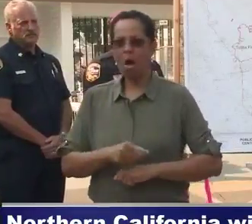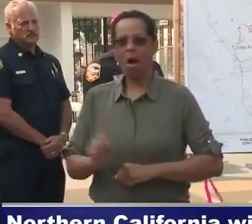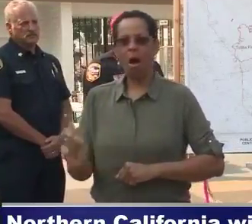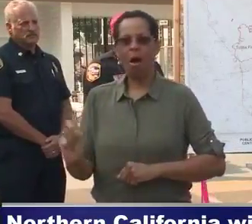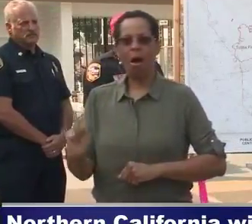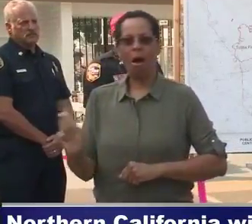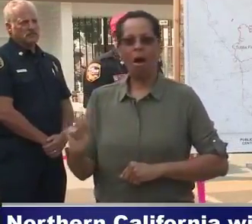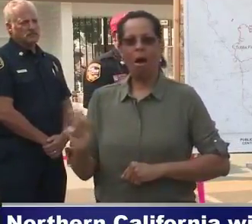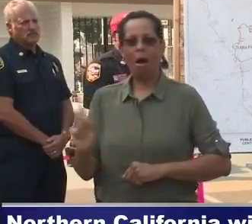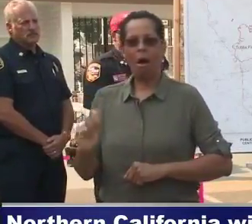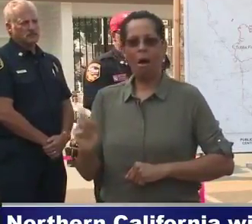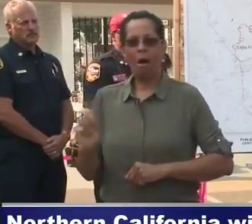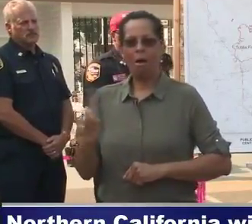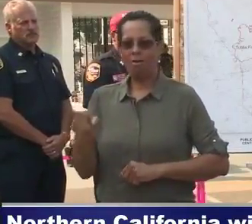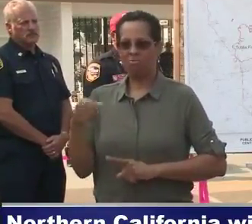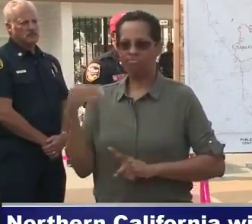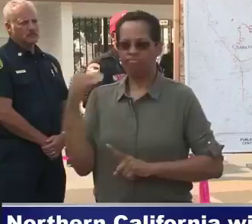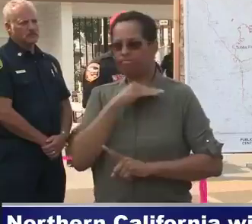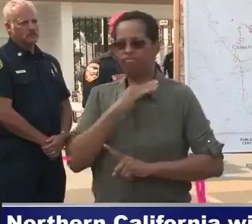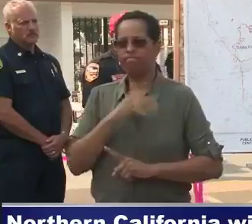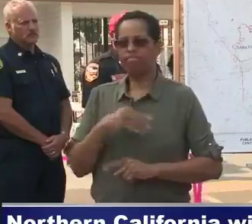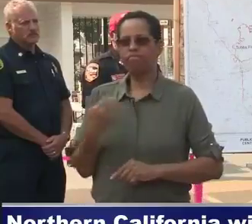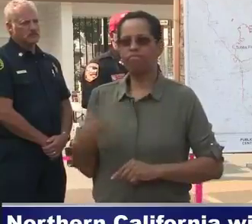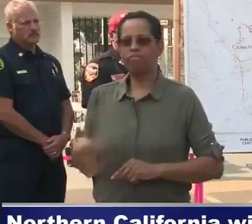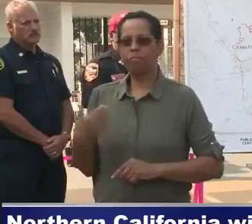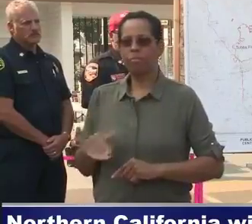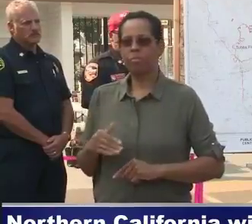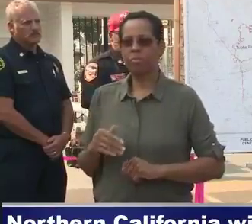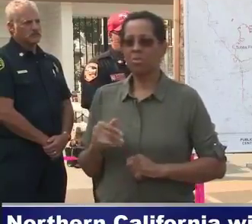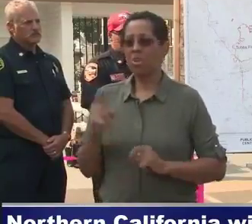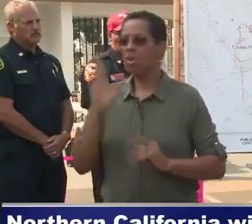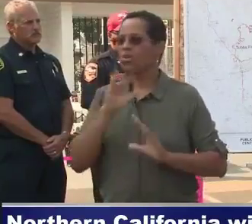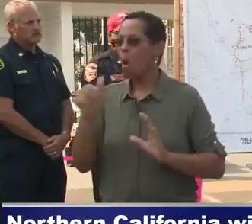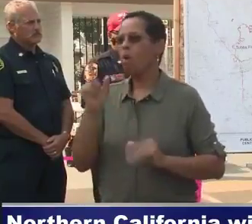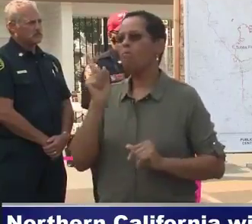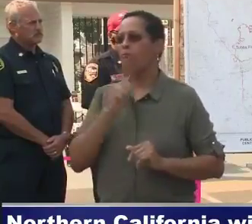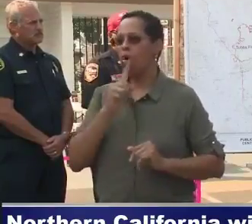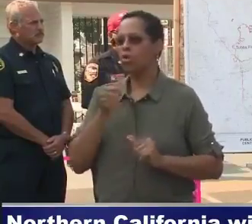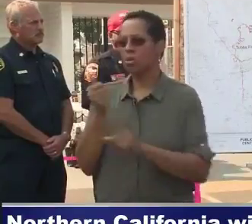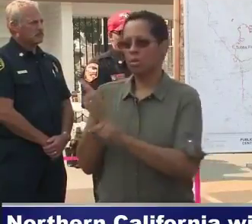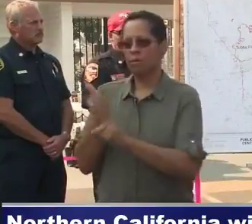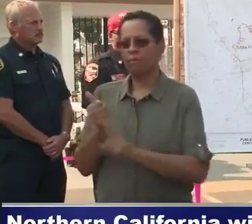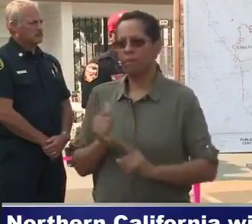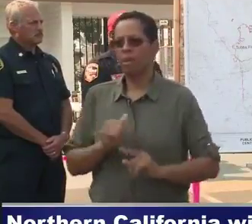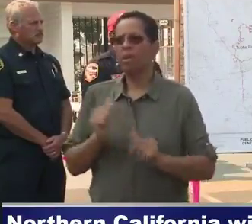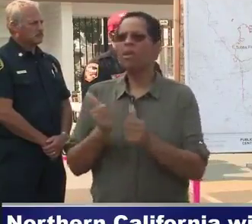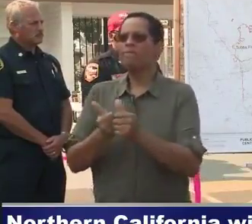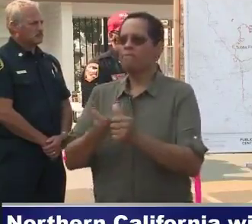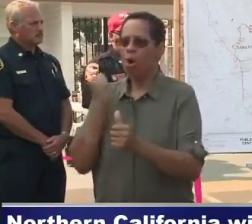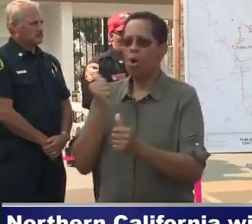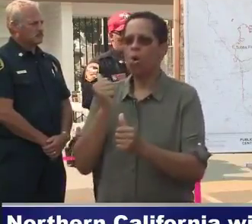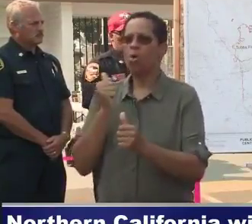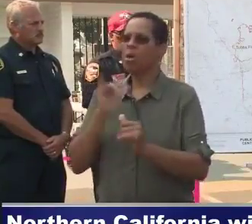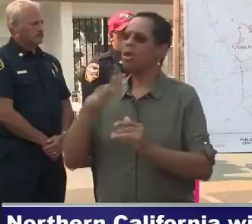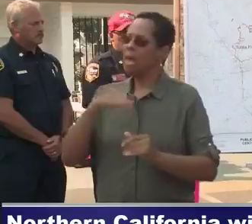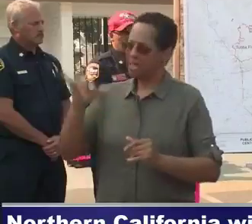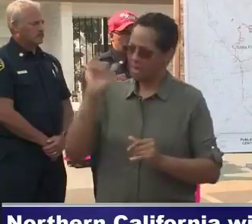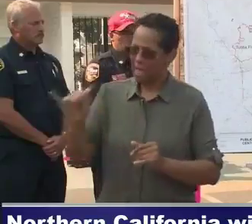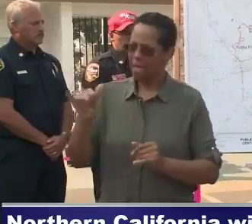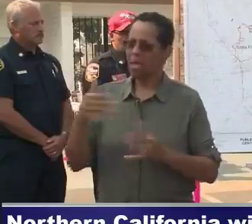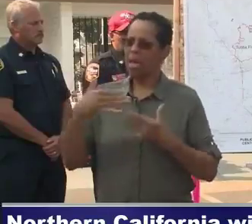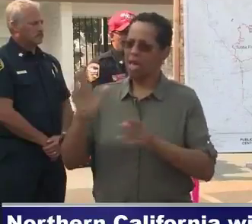the case. So don't pretend, stay away, just let the professionals do their job. Otherwise, we're going to have to do